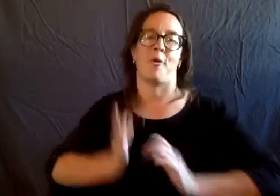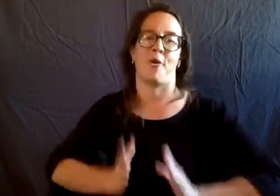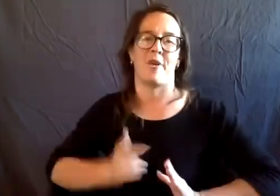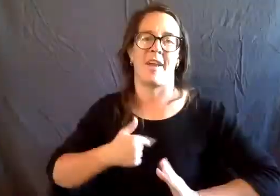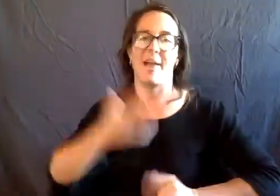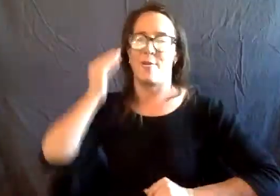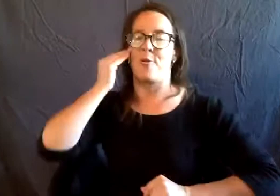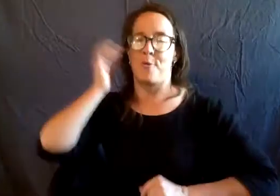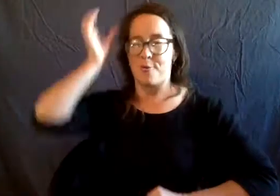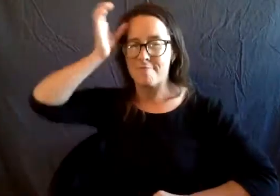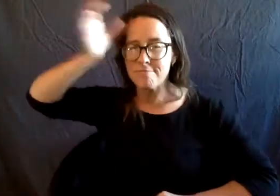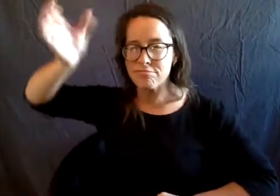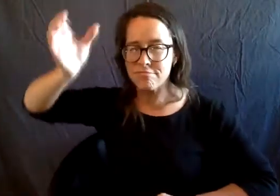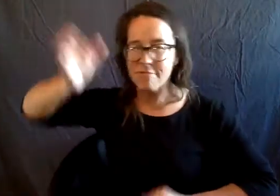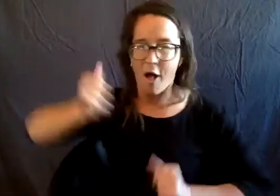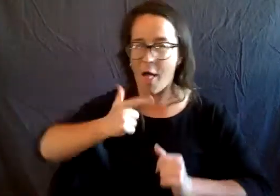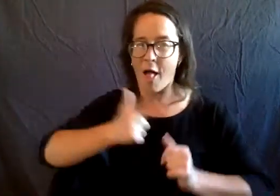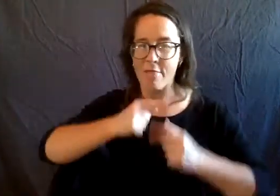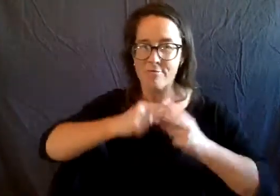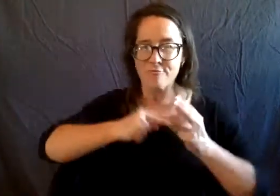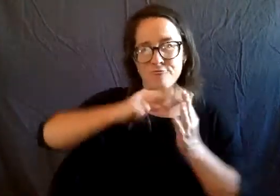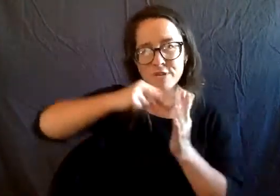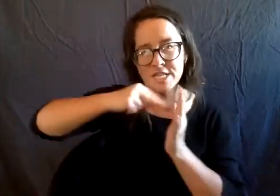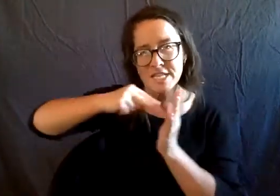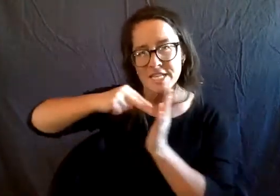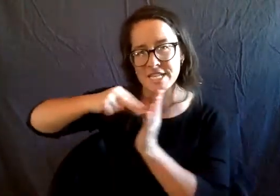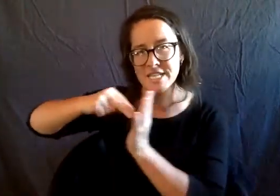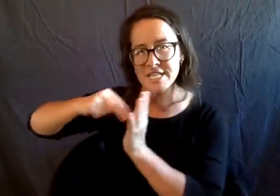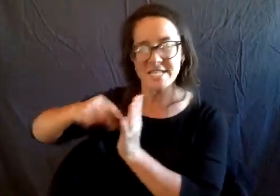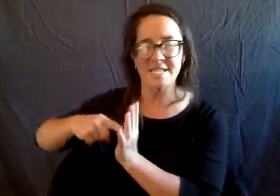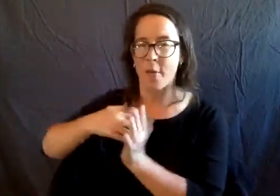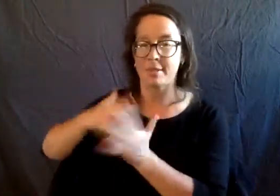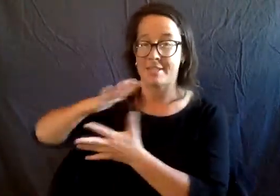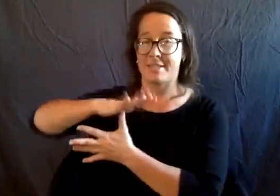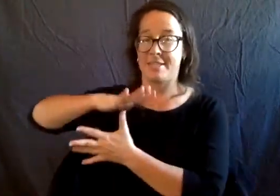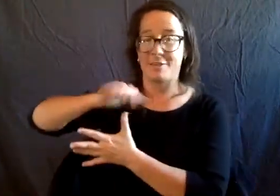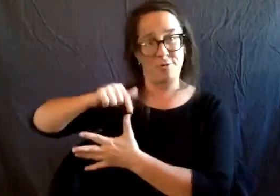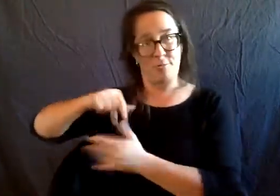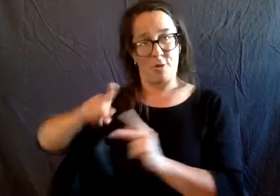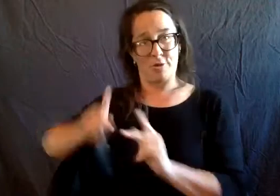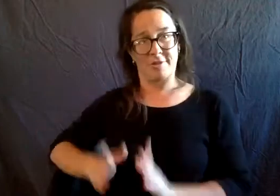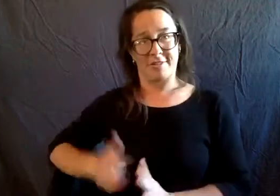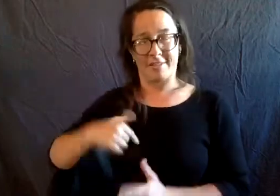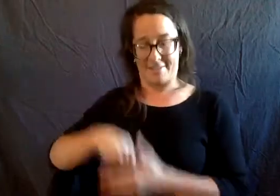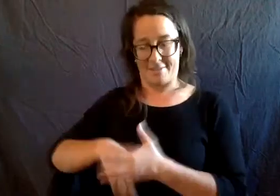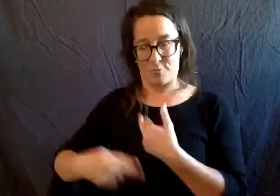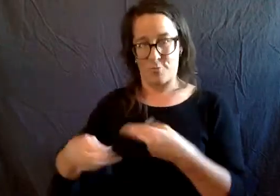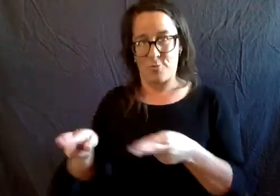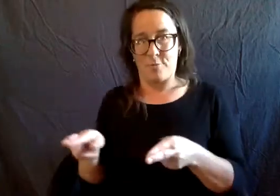the readings, I had done all the stuff. I was the senior person in the room, and